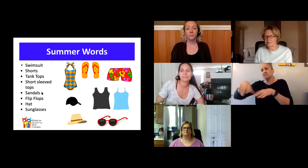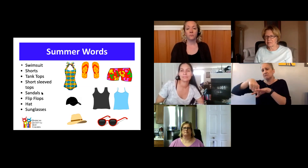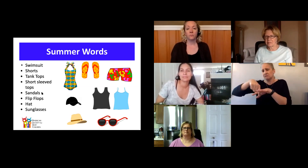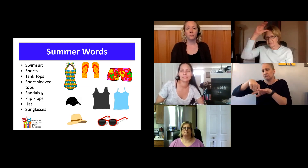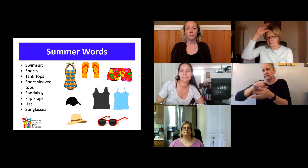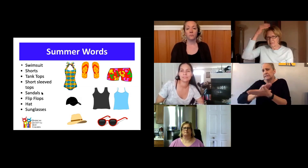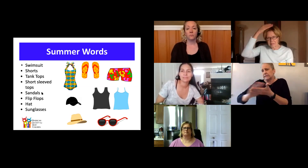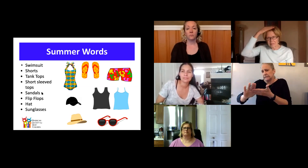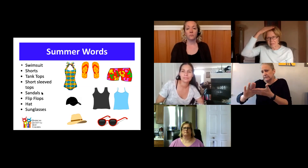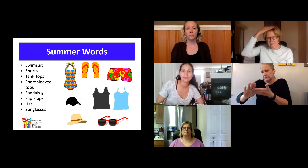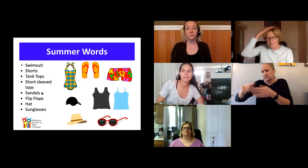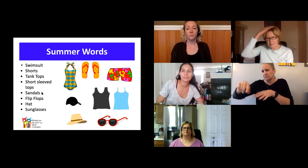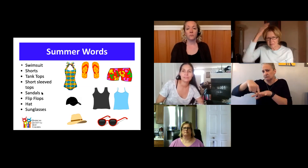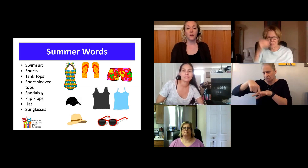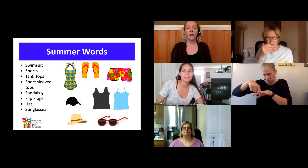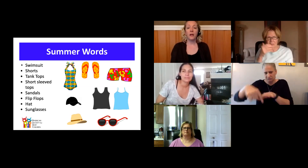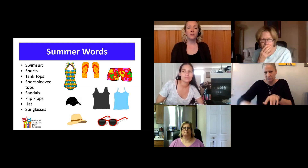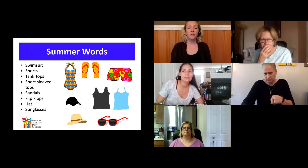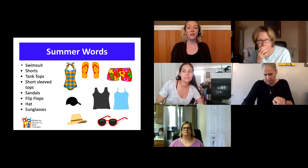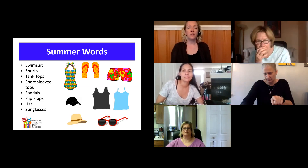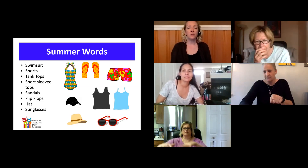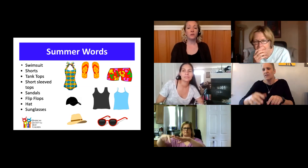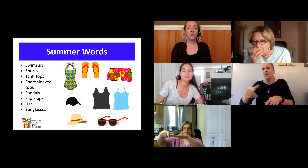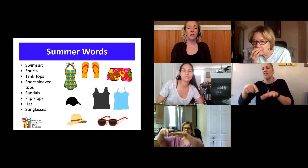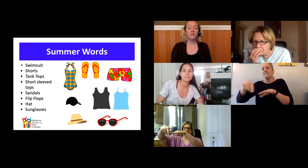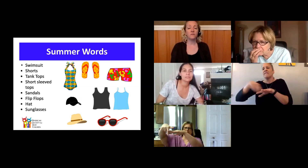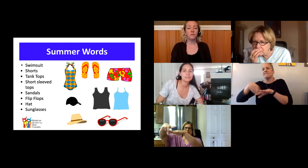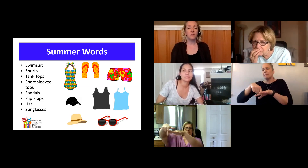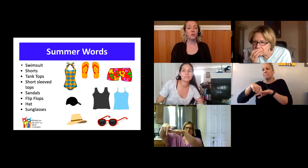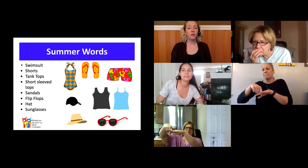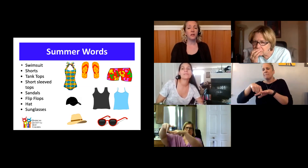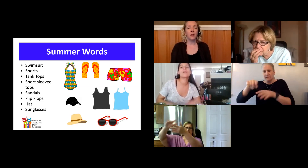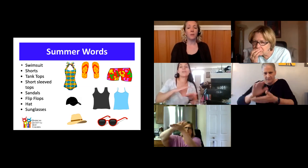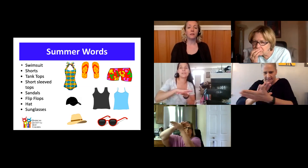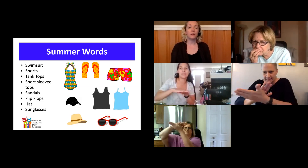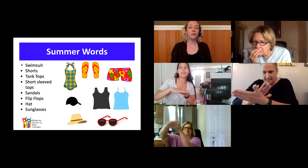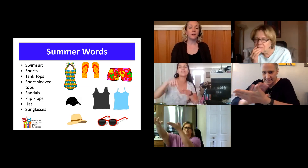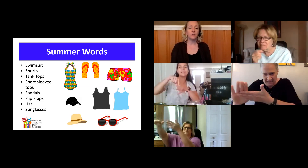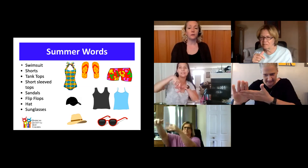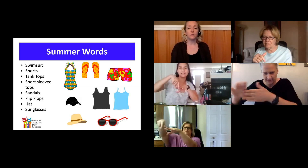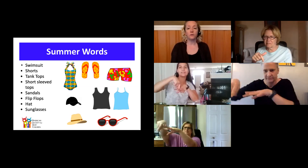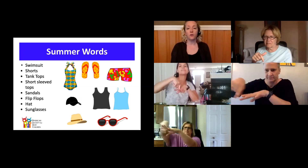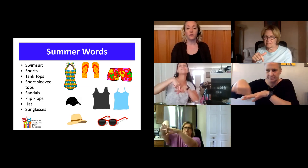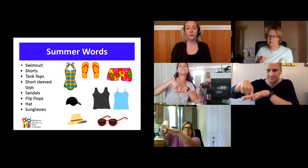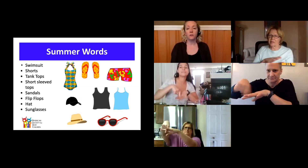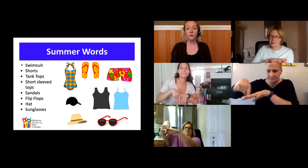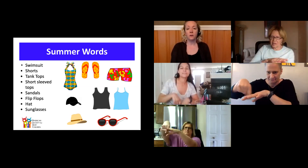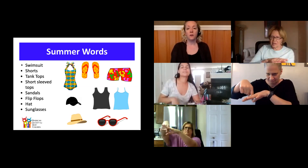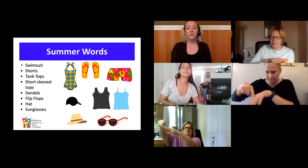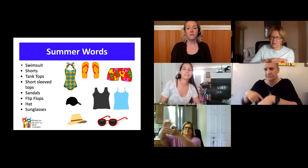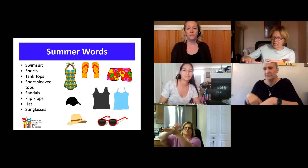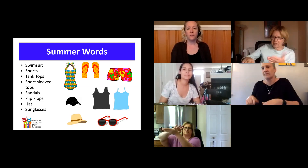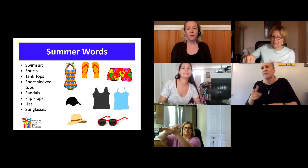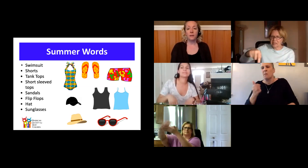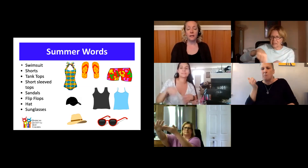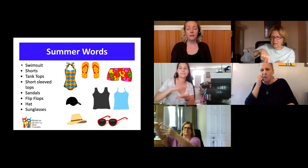Okay, and I do sandals kind of similarly. I might sign nice in front of it. Flip-flop, nice, like